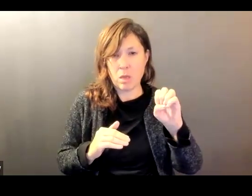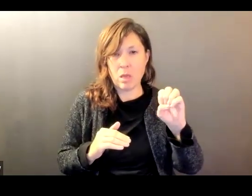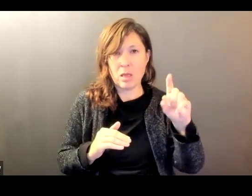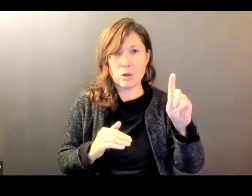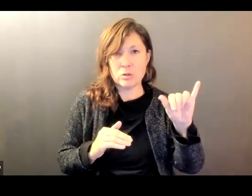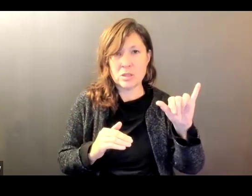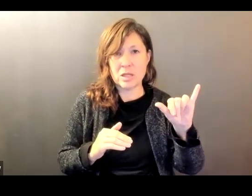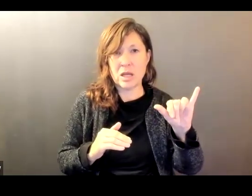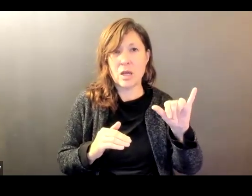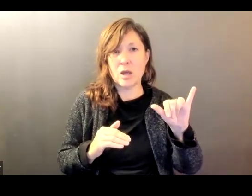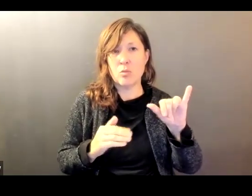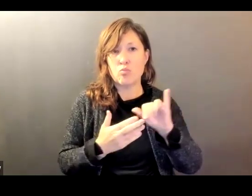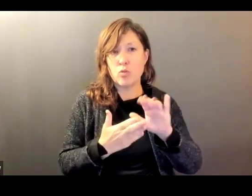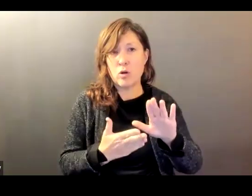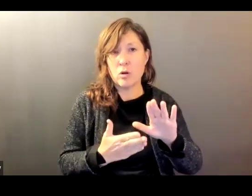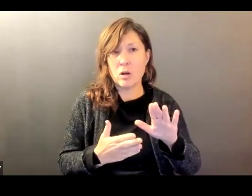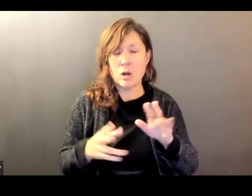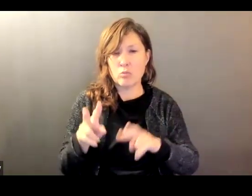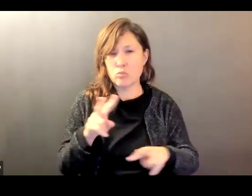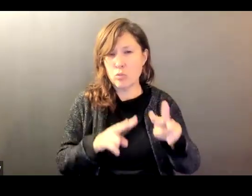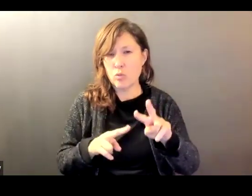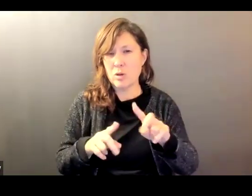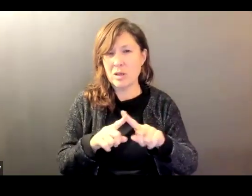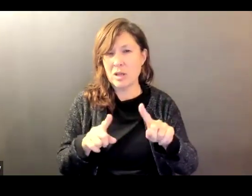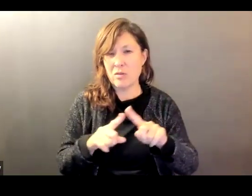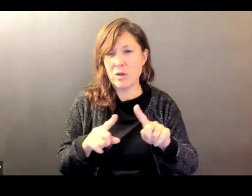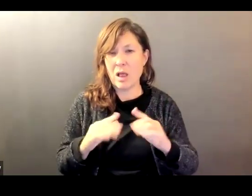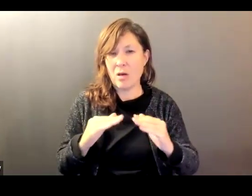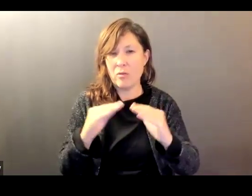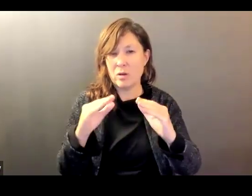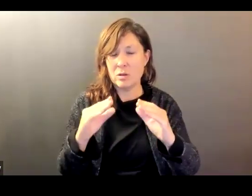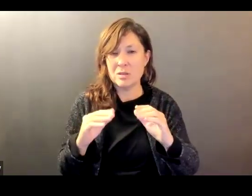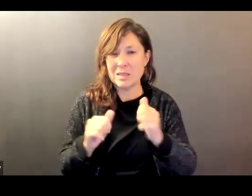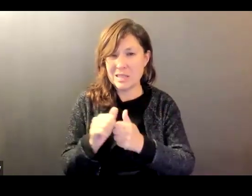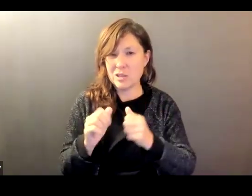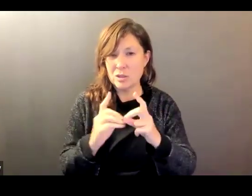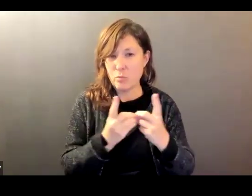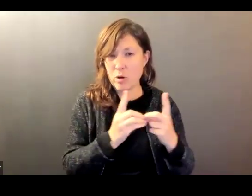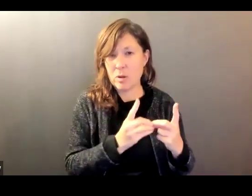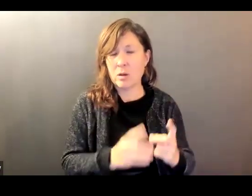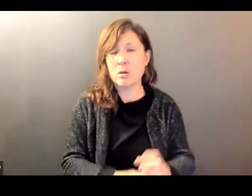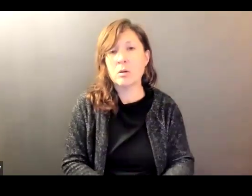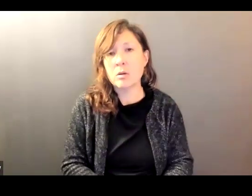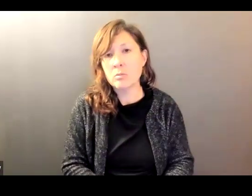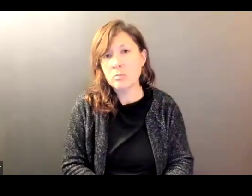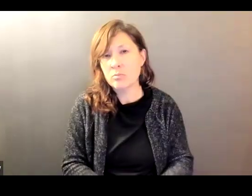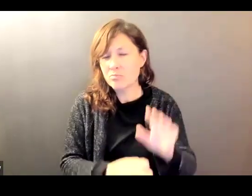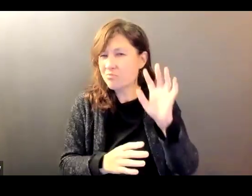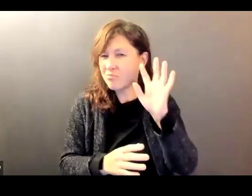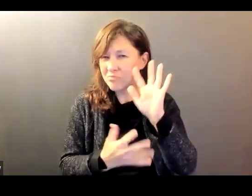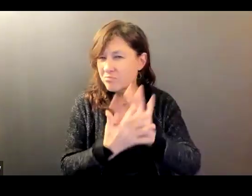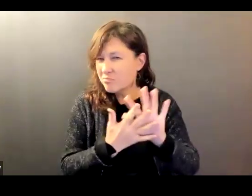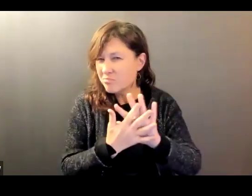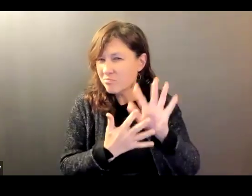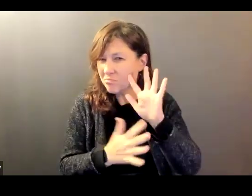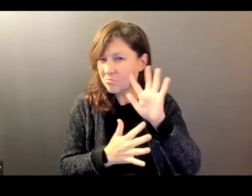levels. So our department is trying to strategize about how we strategies to families. So if we're looking at, see what